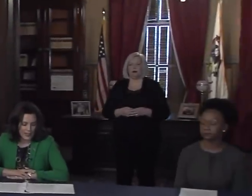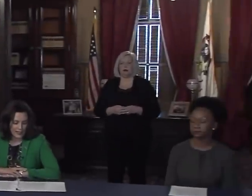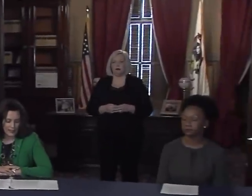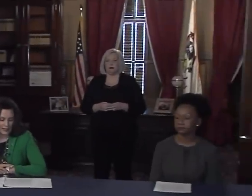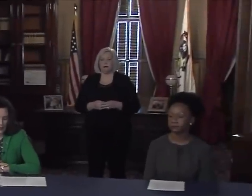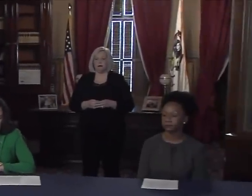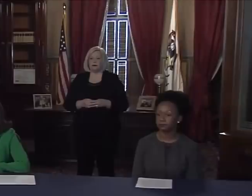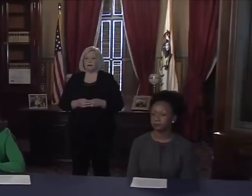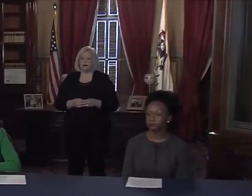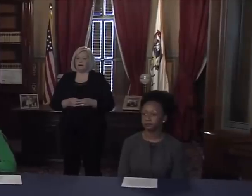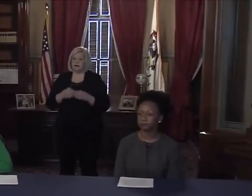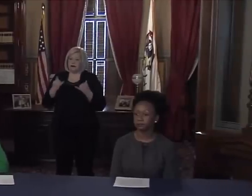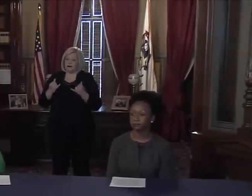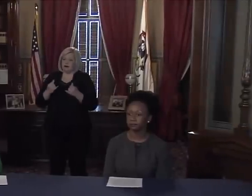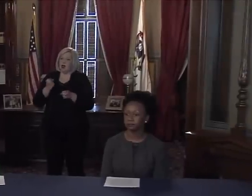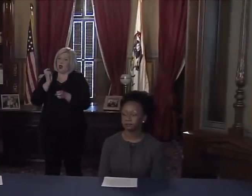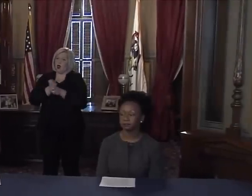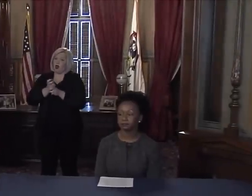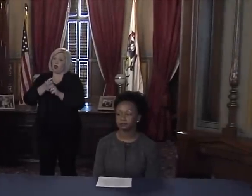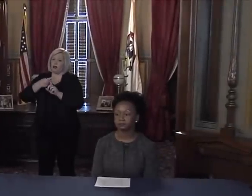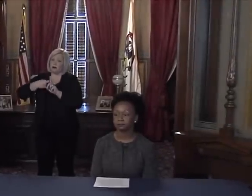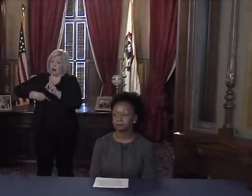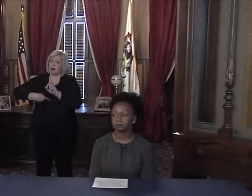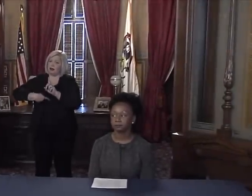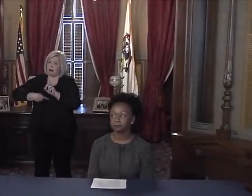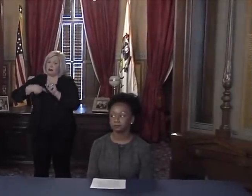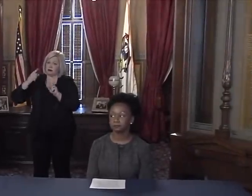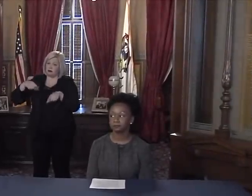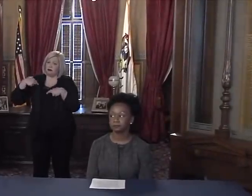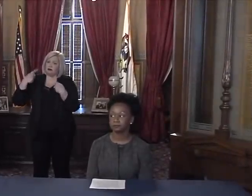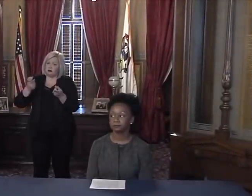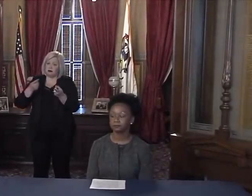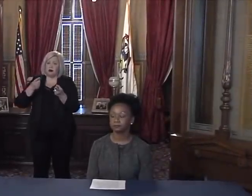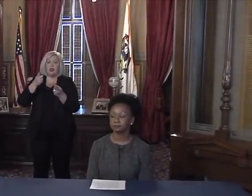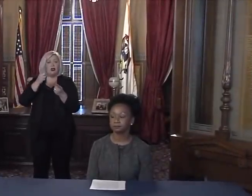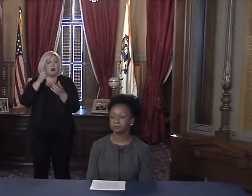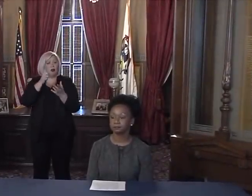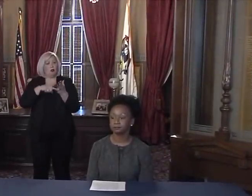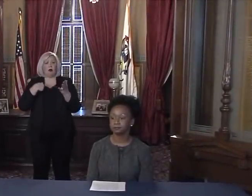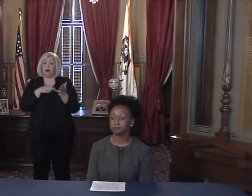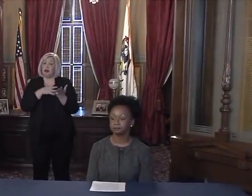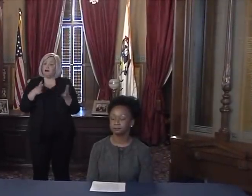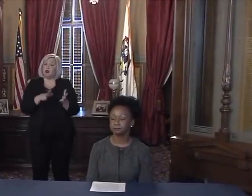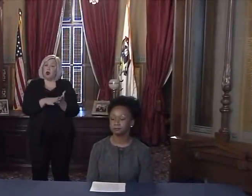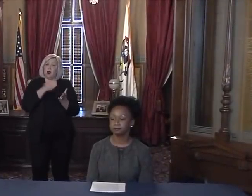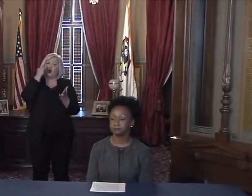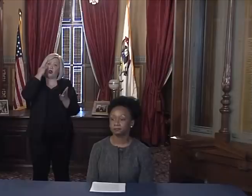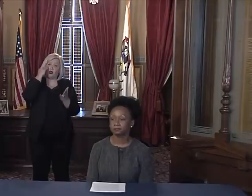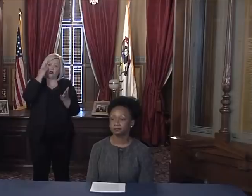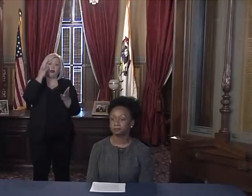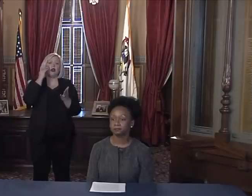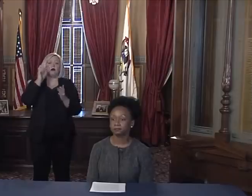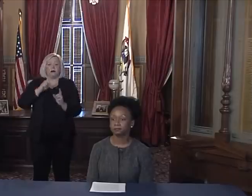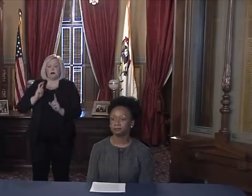got to take the lessons that we've learned from it and use them for the betterment of our state and the betterment of our people.